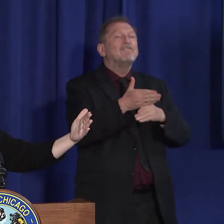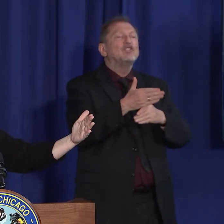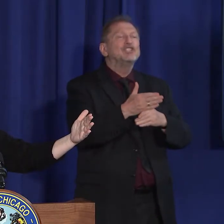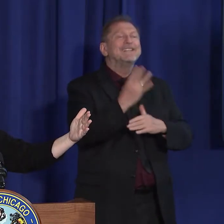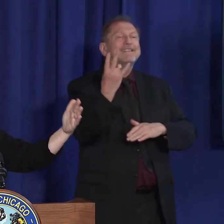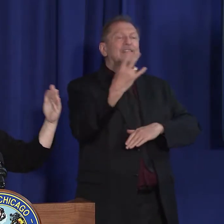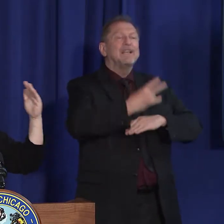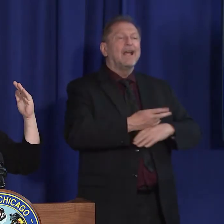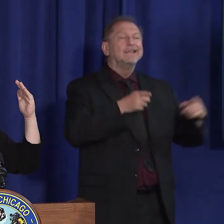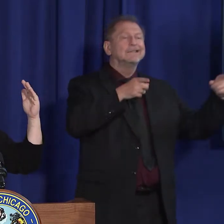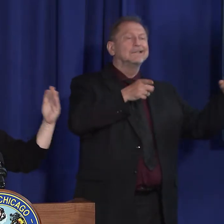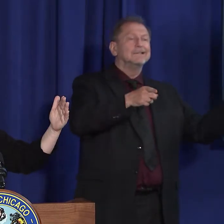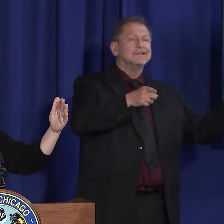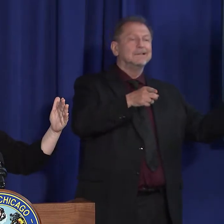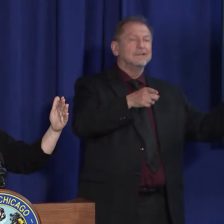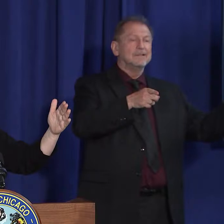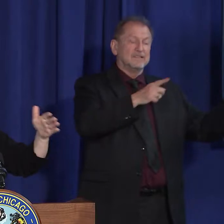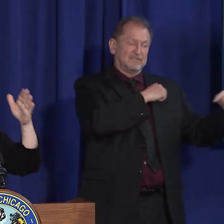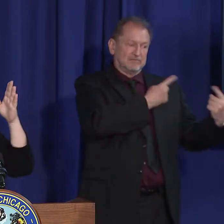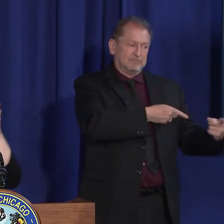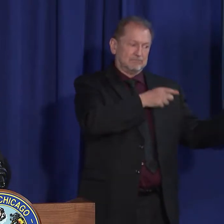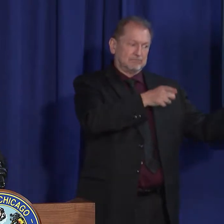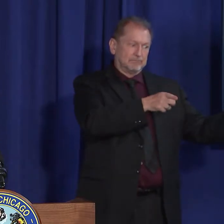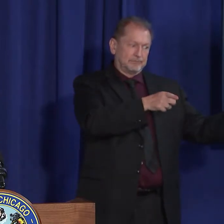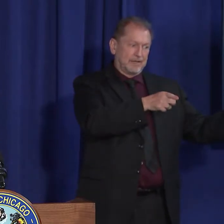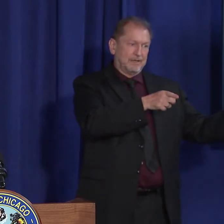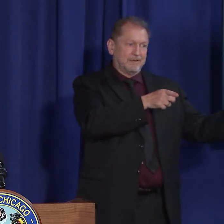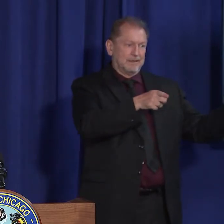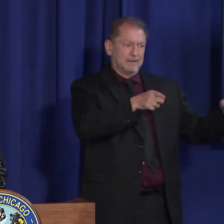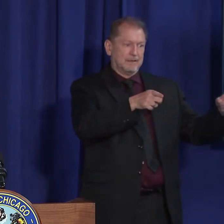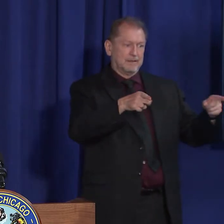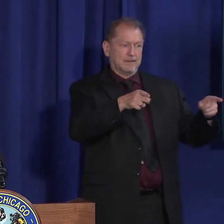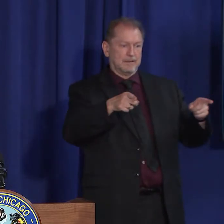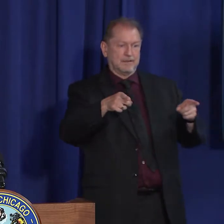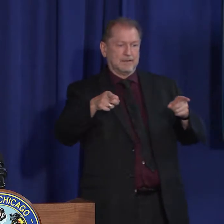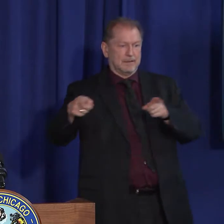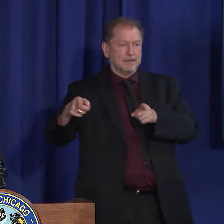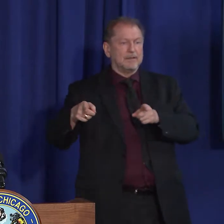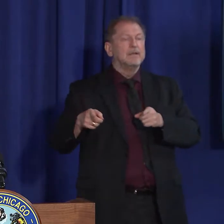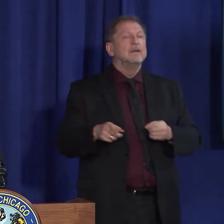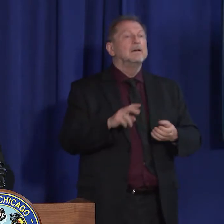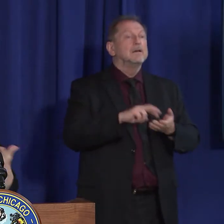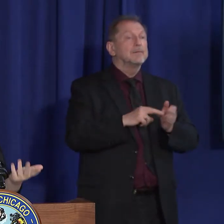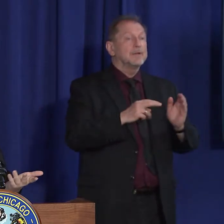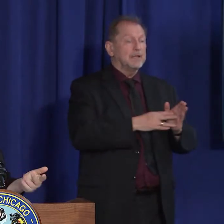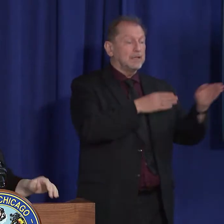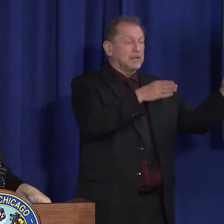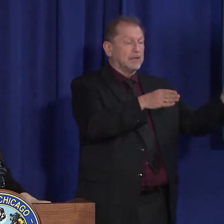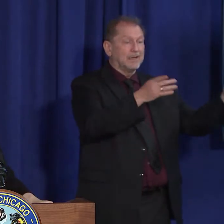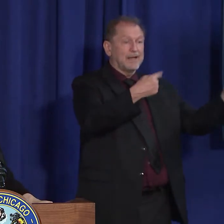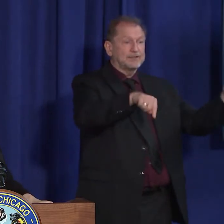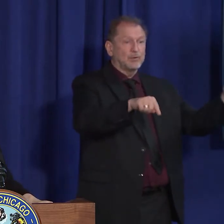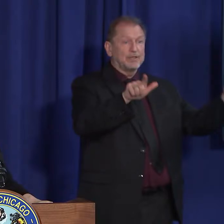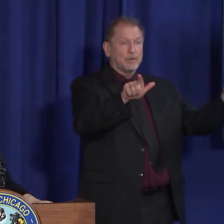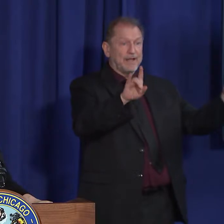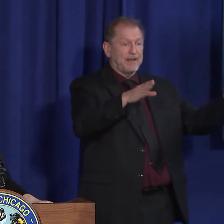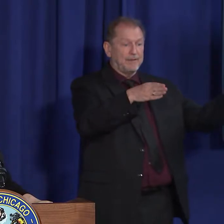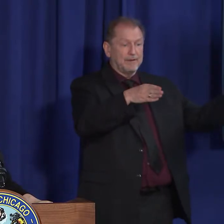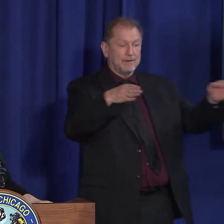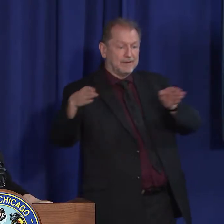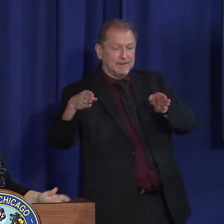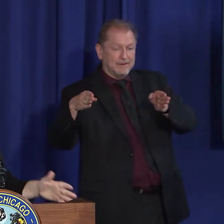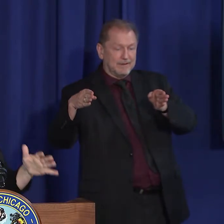those 7 days, we've been at that average. And then we're 1 week to the 28th. That's what I was saying last week.